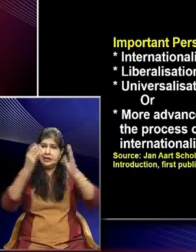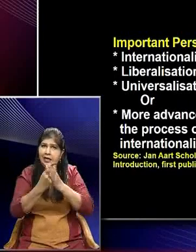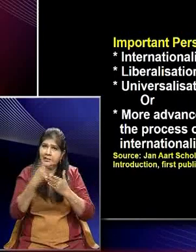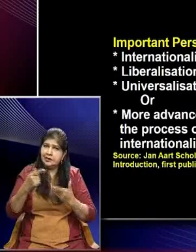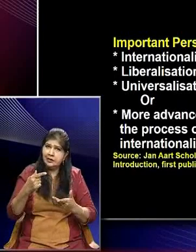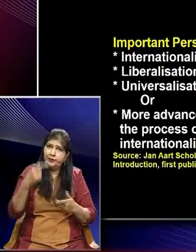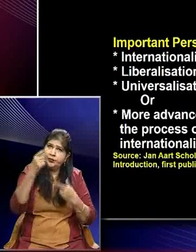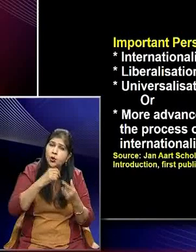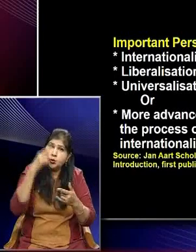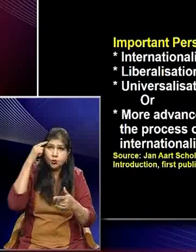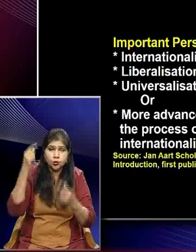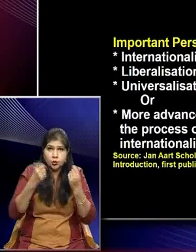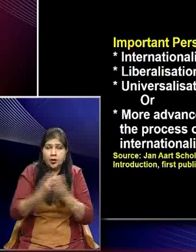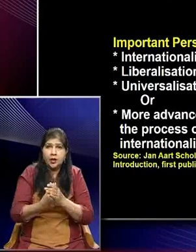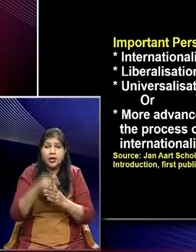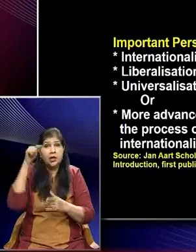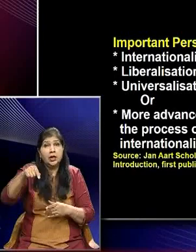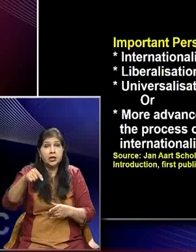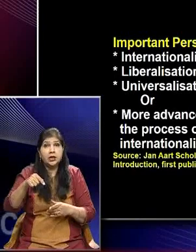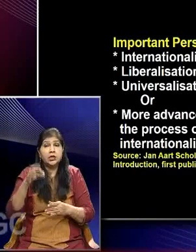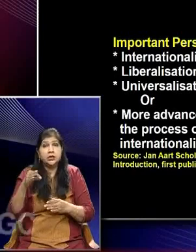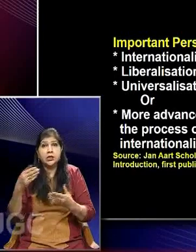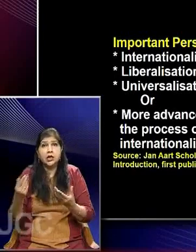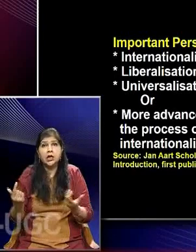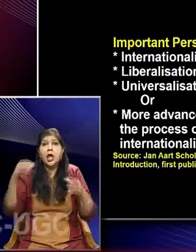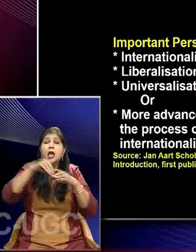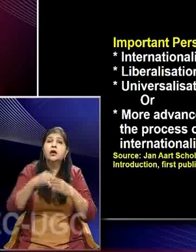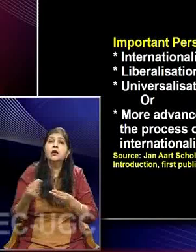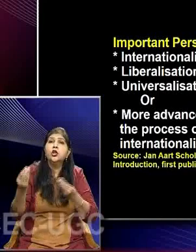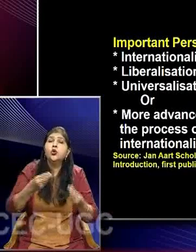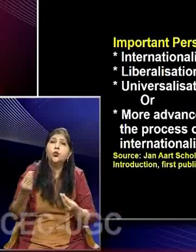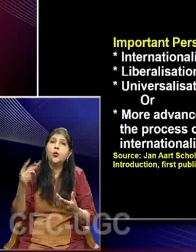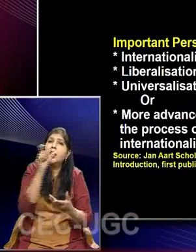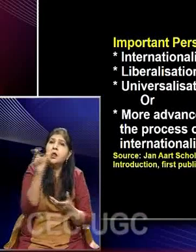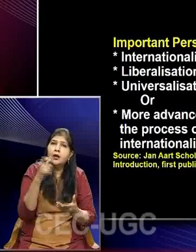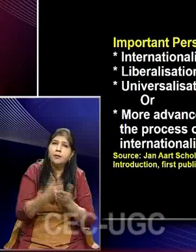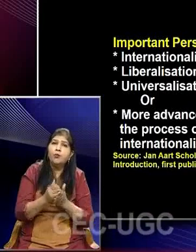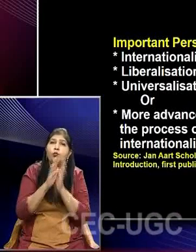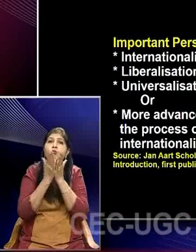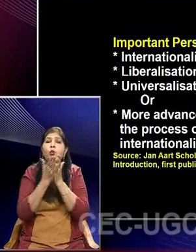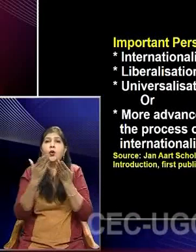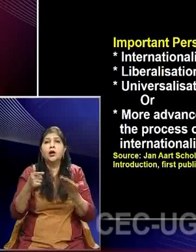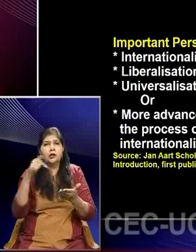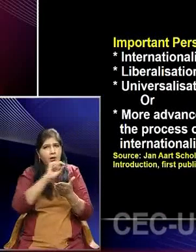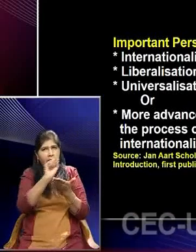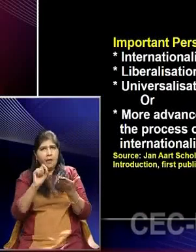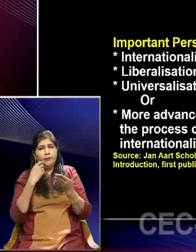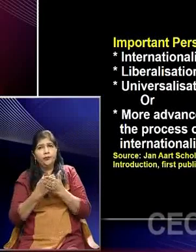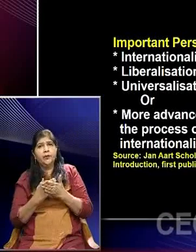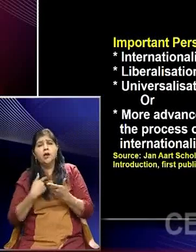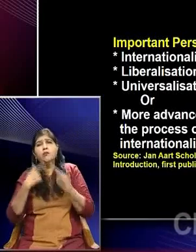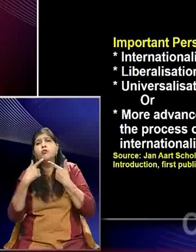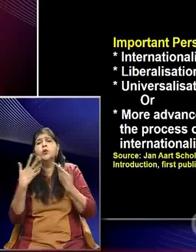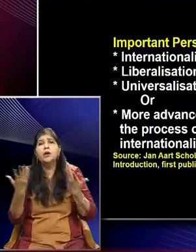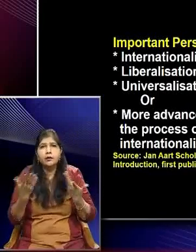Globalization, a Critical Introduction. This is the name of the book. Now, what does this book talk